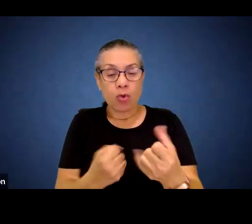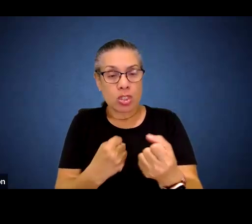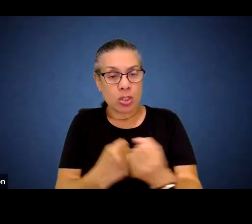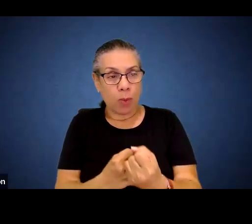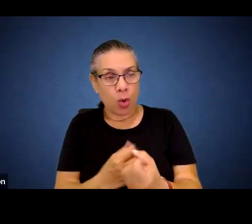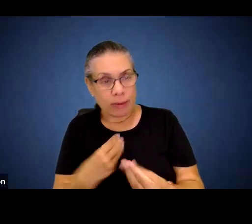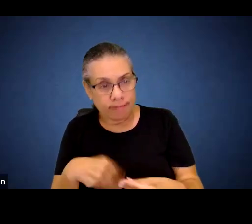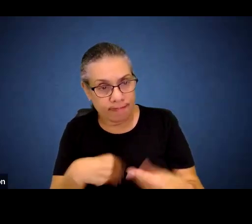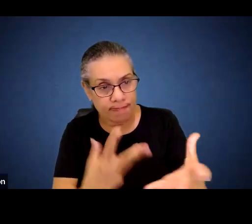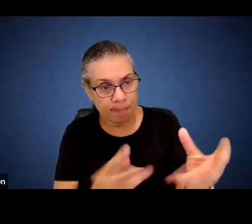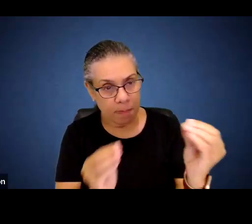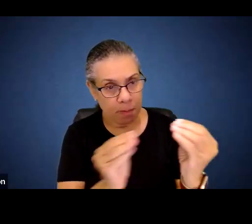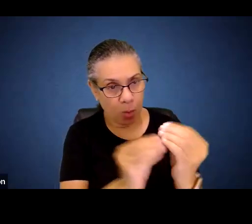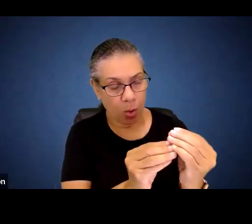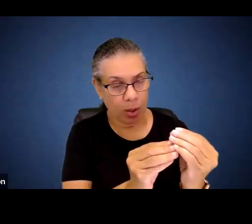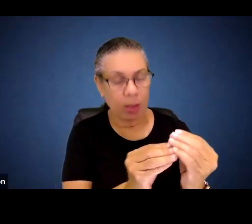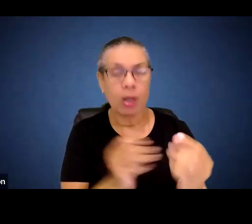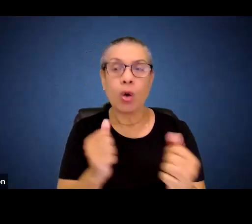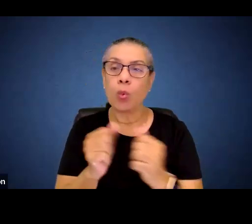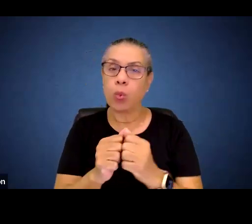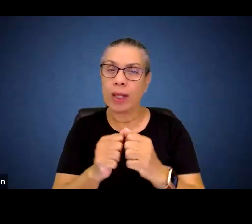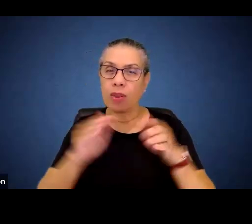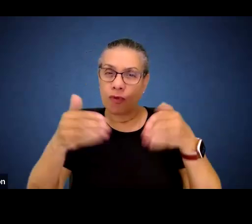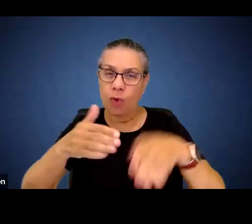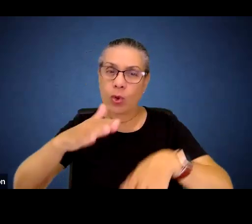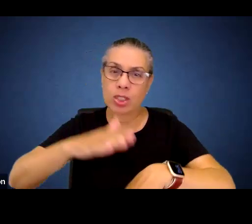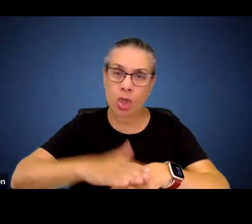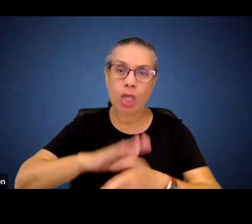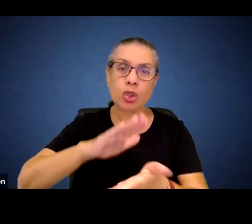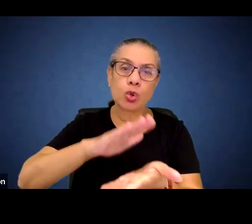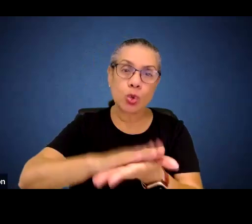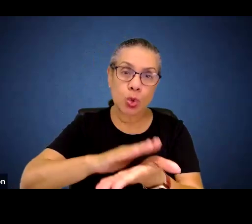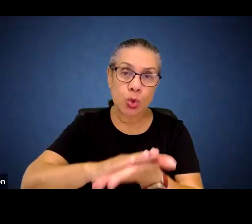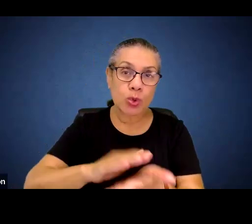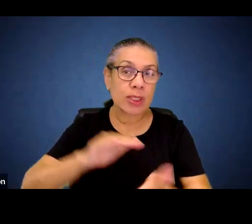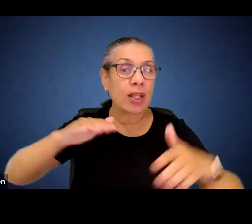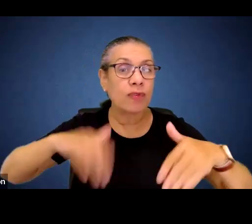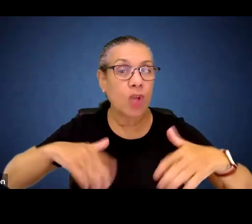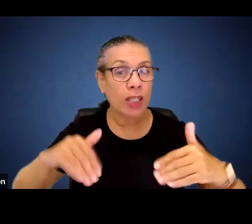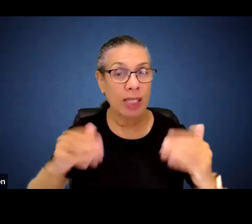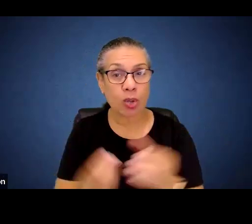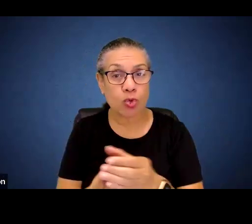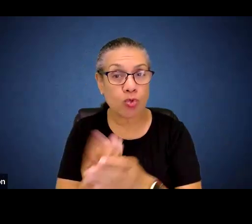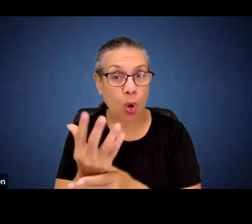to transformation schools with a concentrated focus on schools that have not yet moved forward.